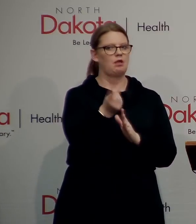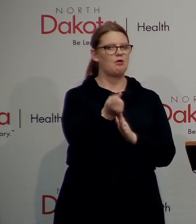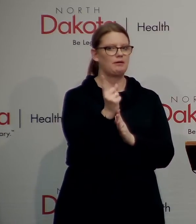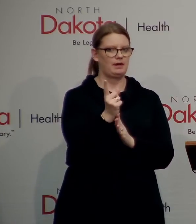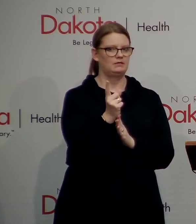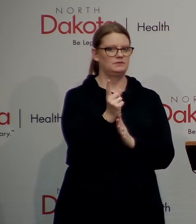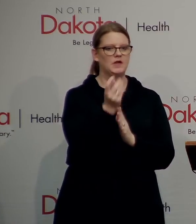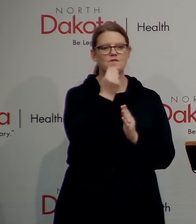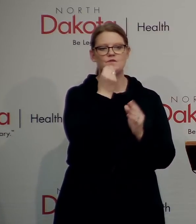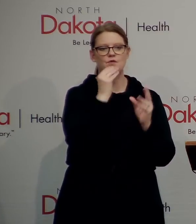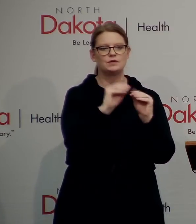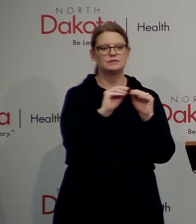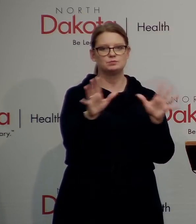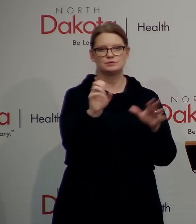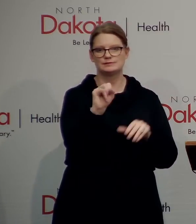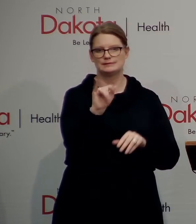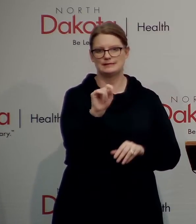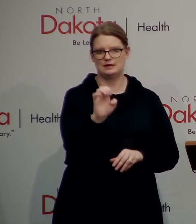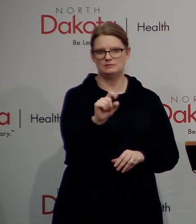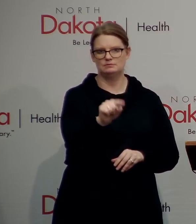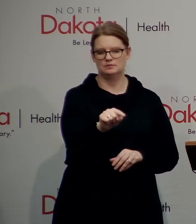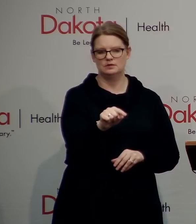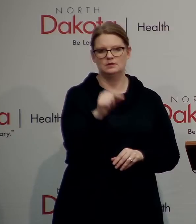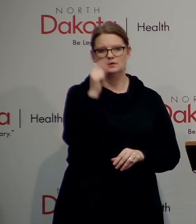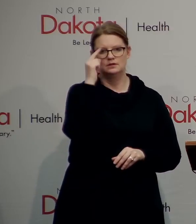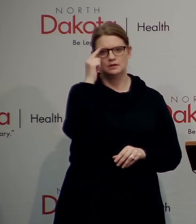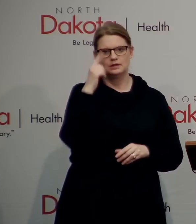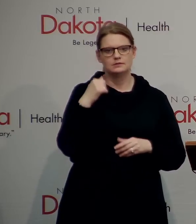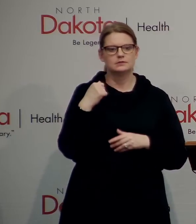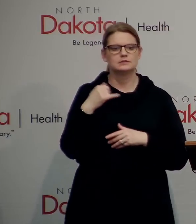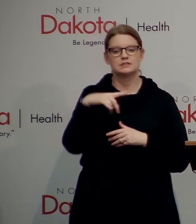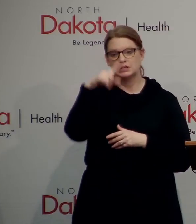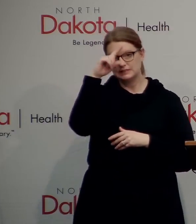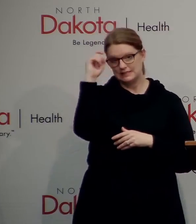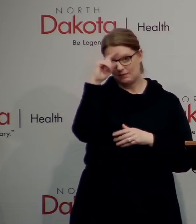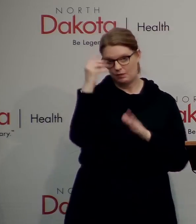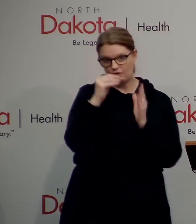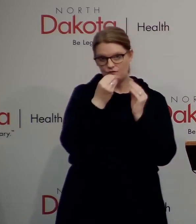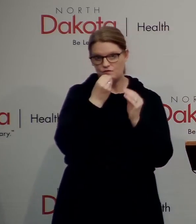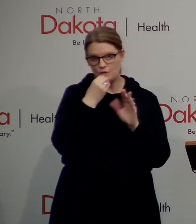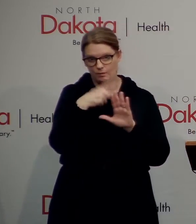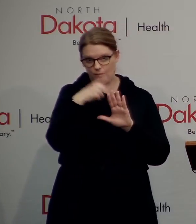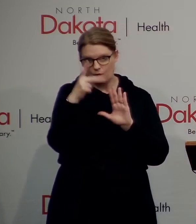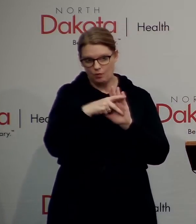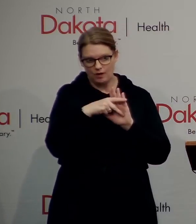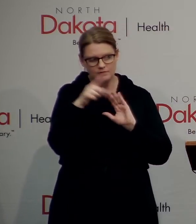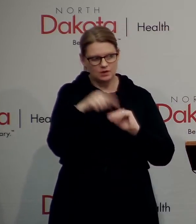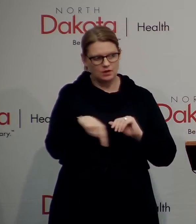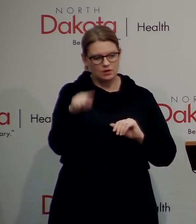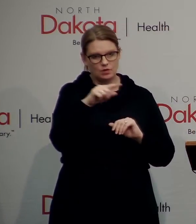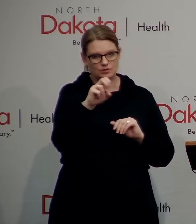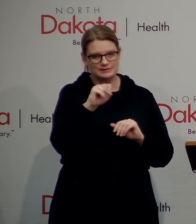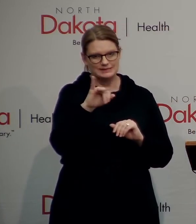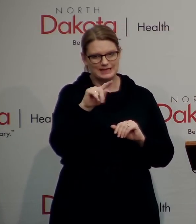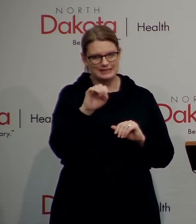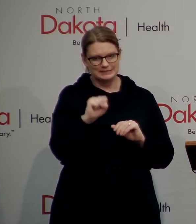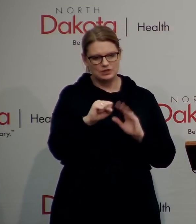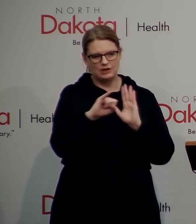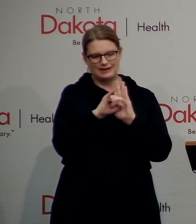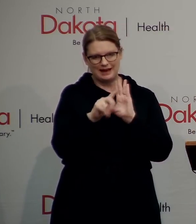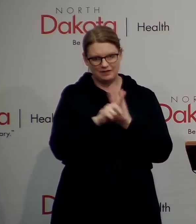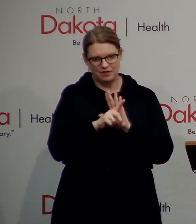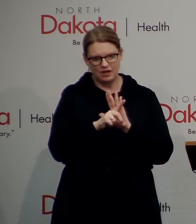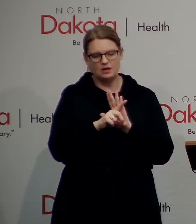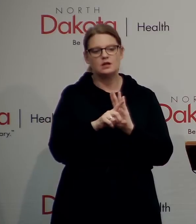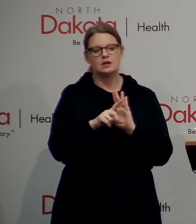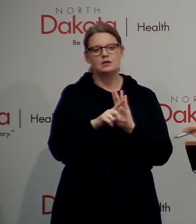a food distribution site. For summer food programs, those sites are identified, and it's important